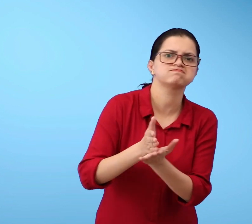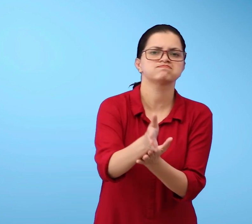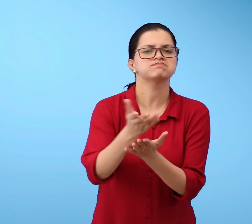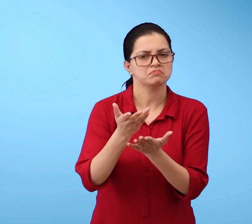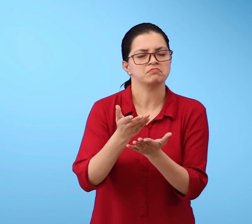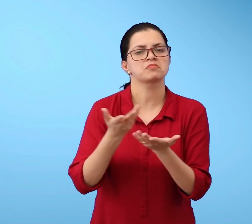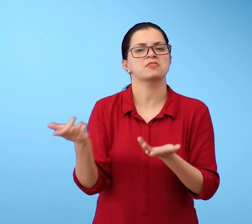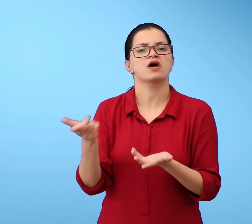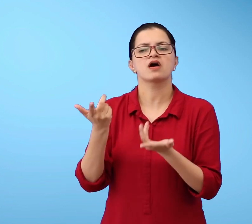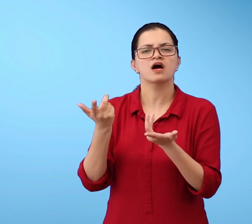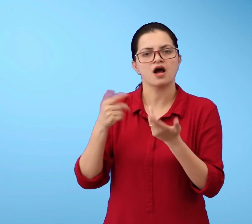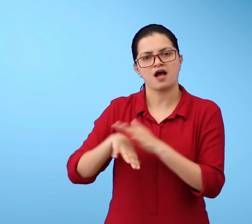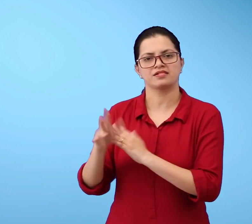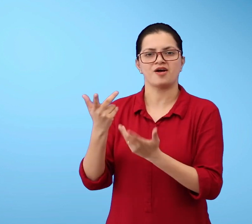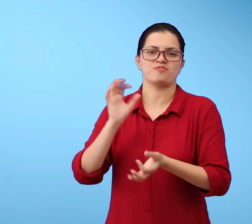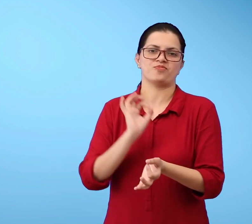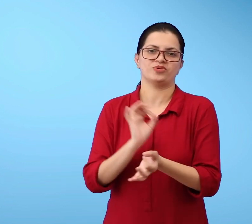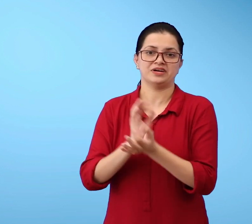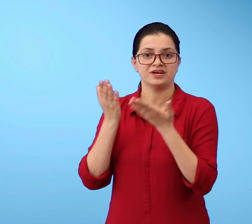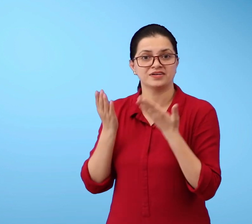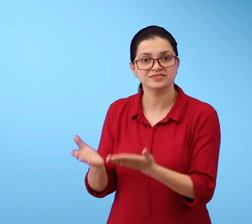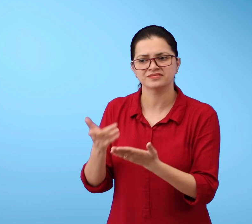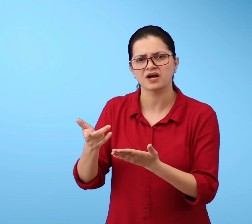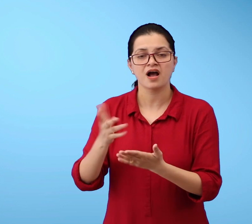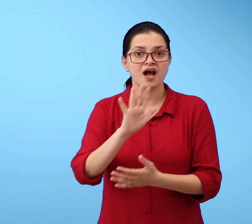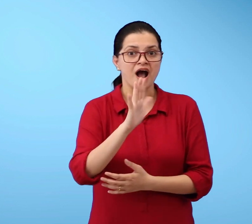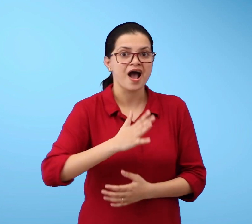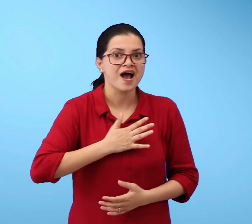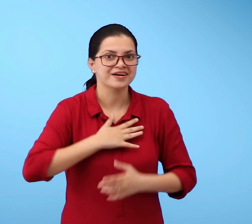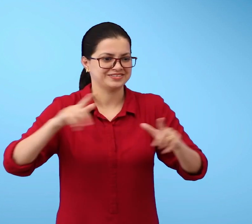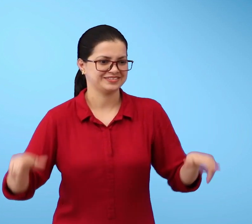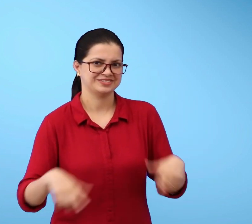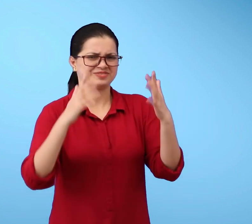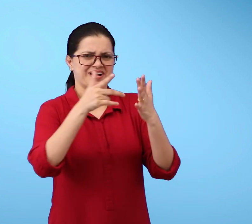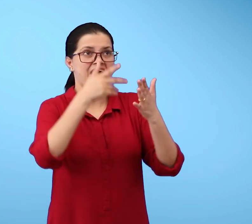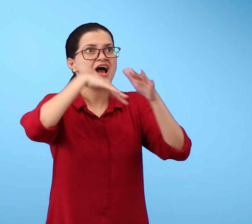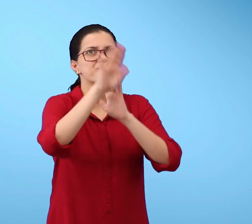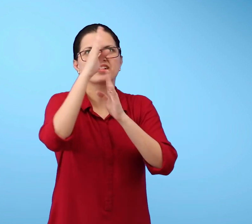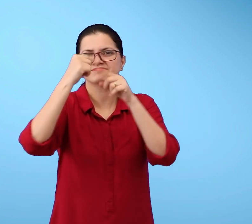He finally decided to find his own path of realization